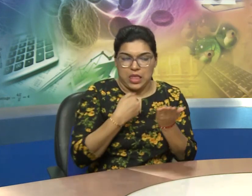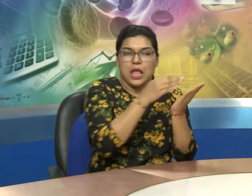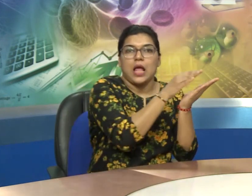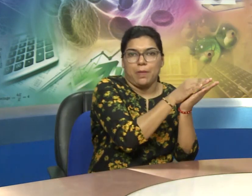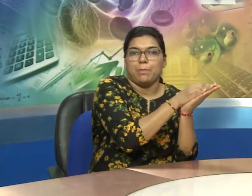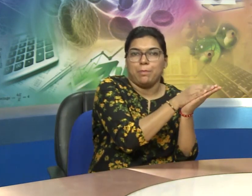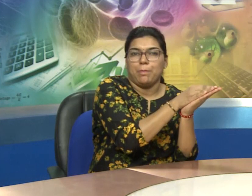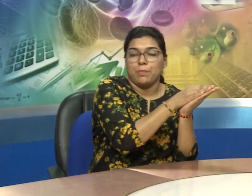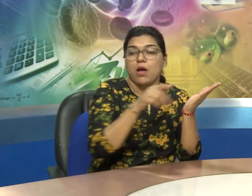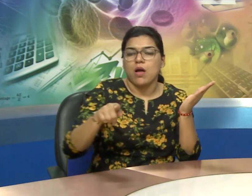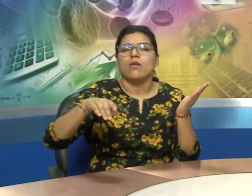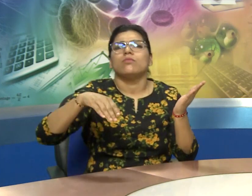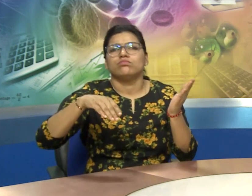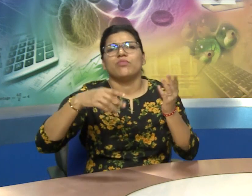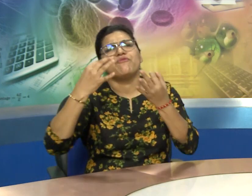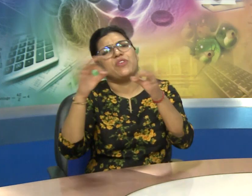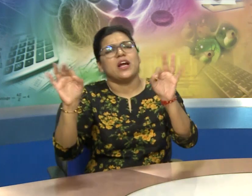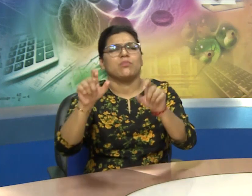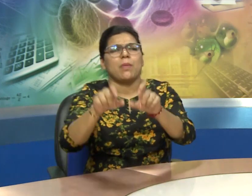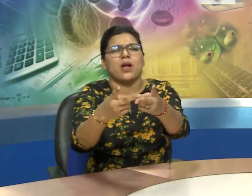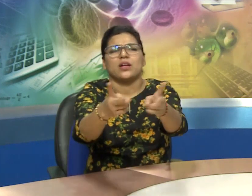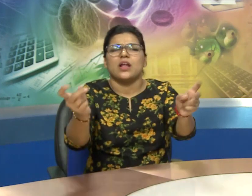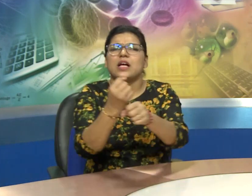And the literature has generally of 2 copies.